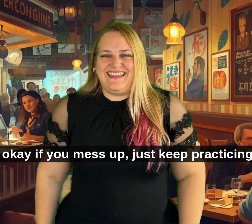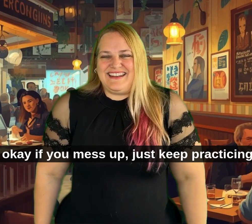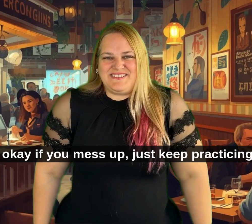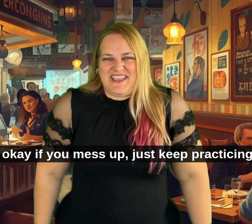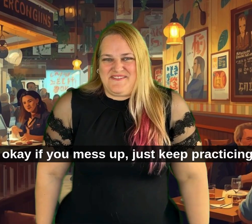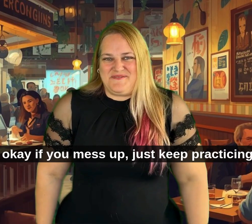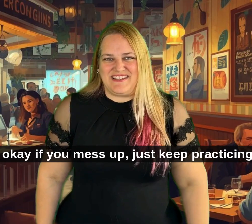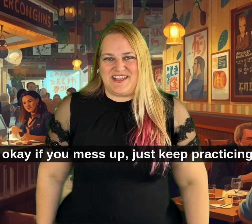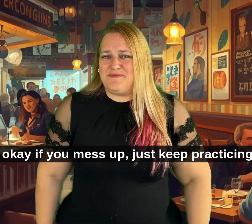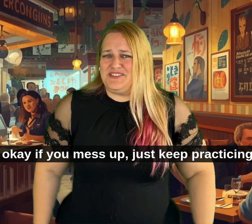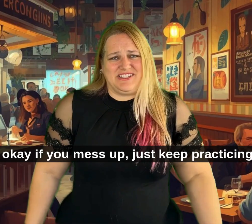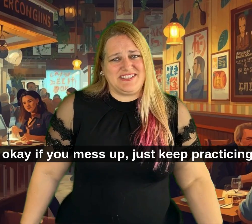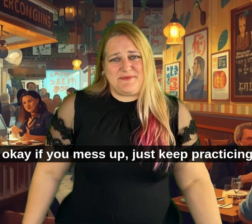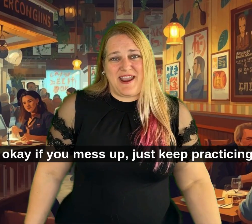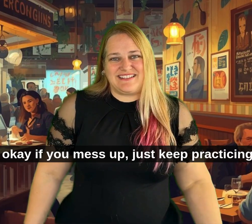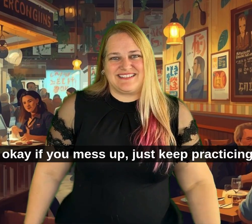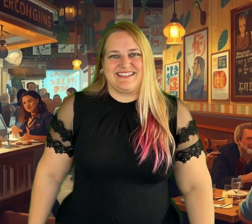And it's okay if you mess up, just keep practicing.